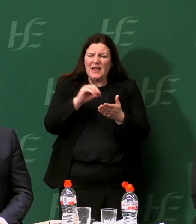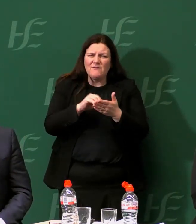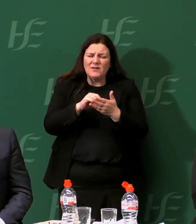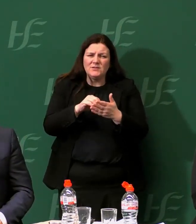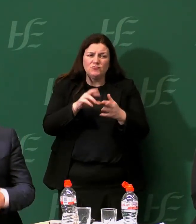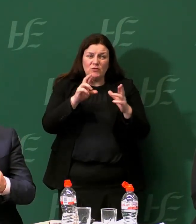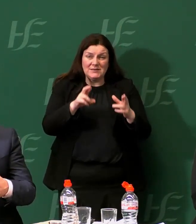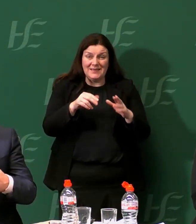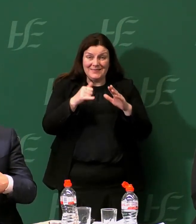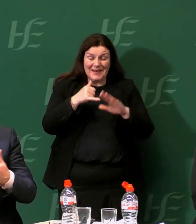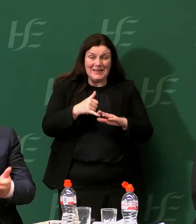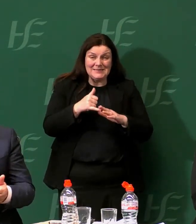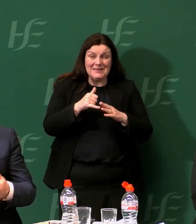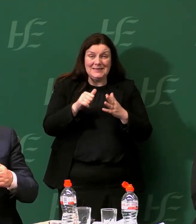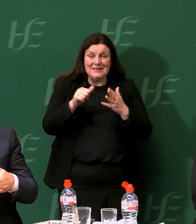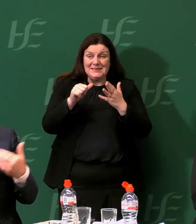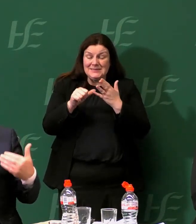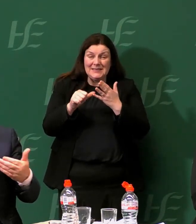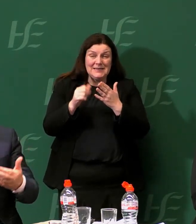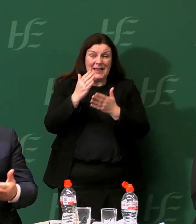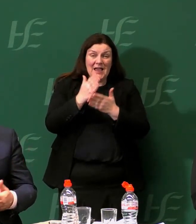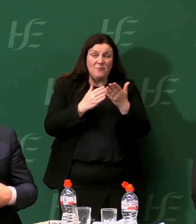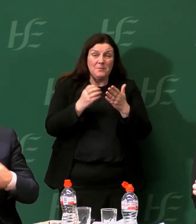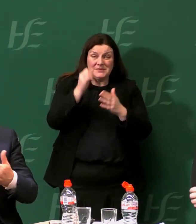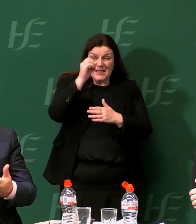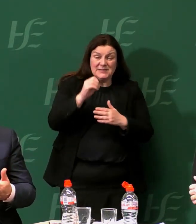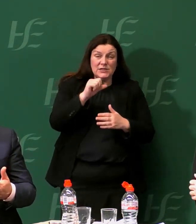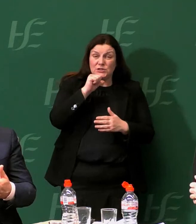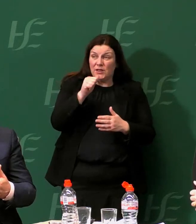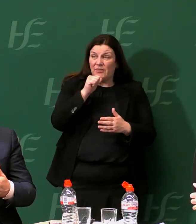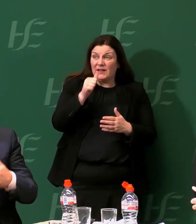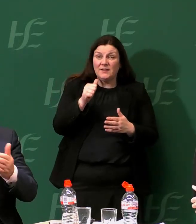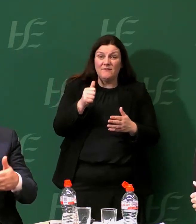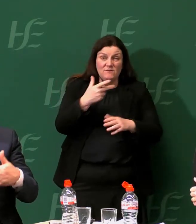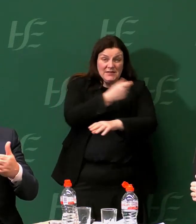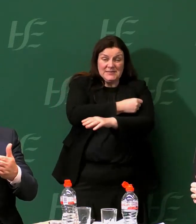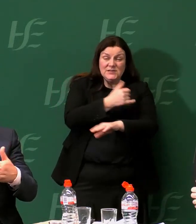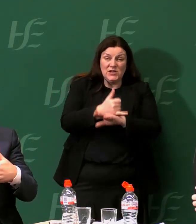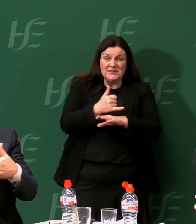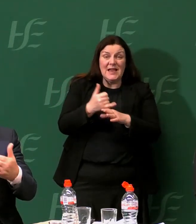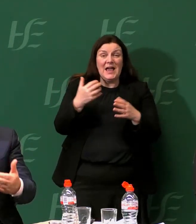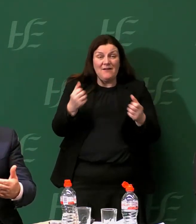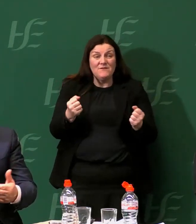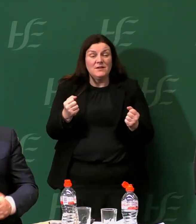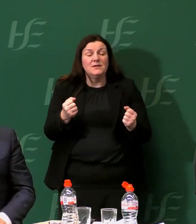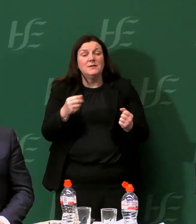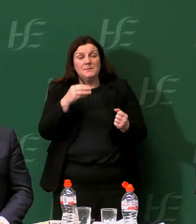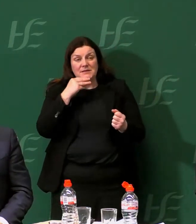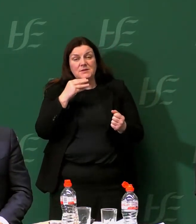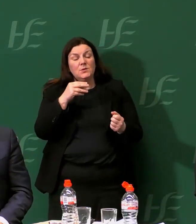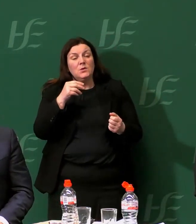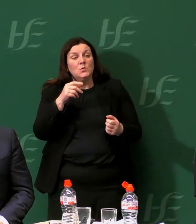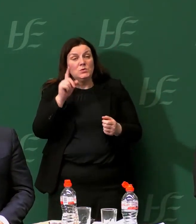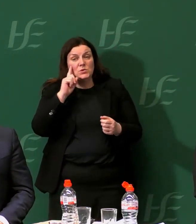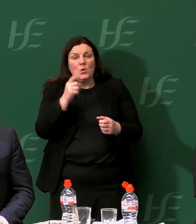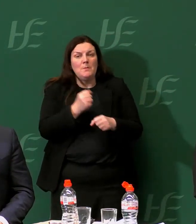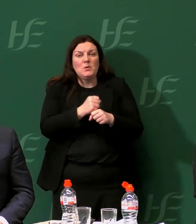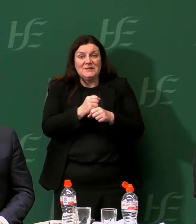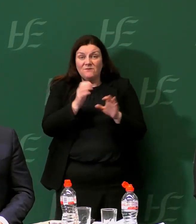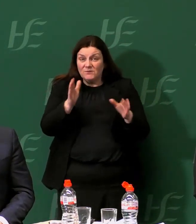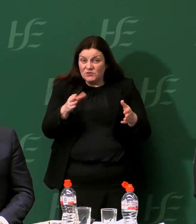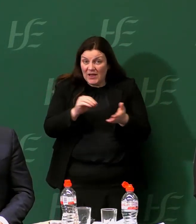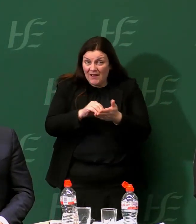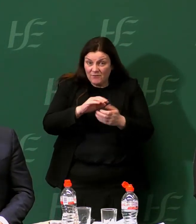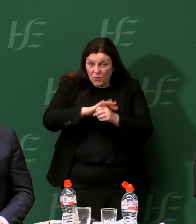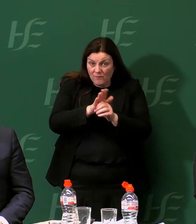within, as you say, the last 6.5% who haven't been vaccinated. What we do know is those numbers their recovery level. What we do know is there's a